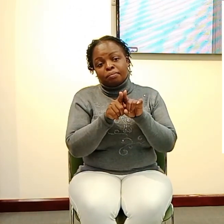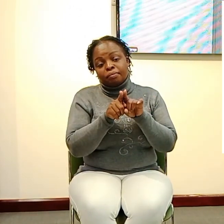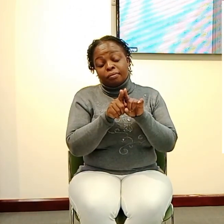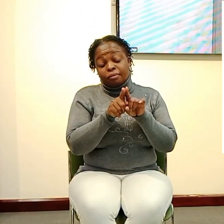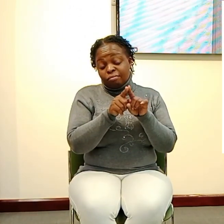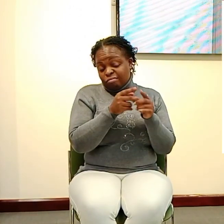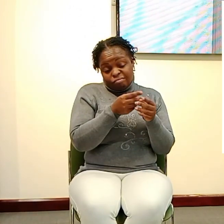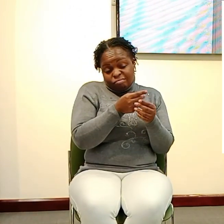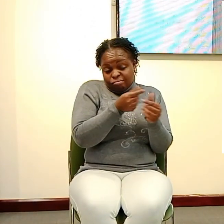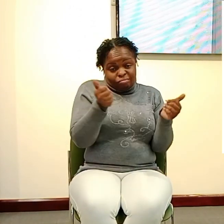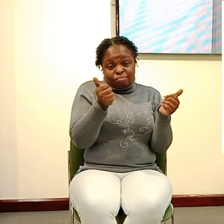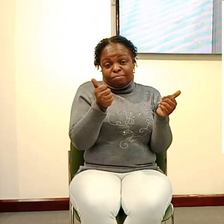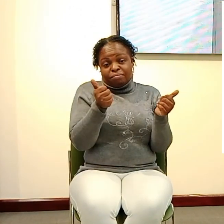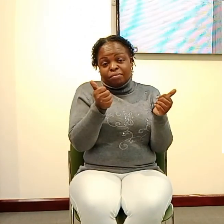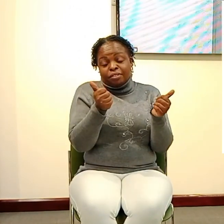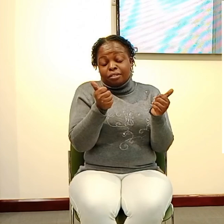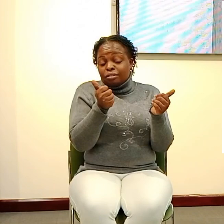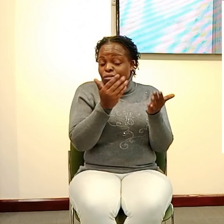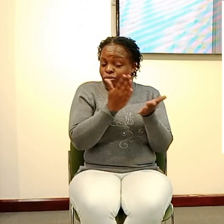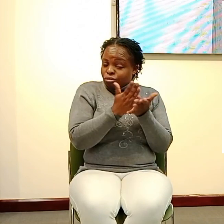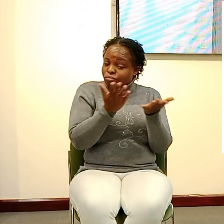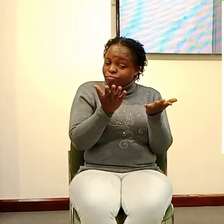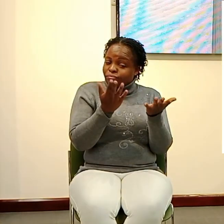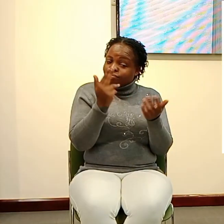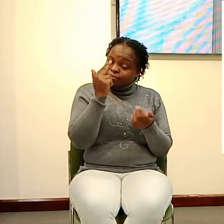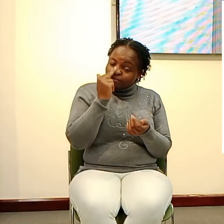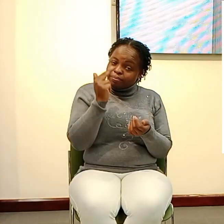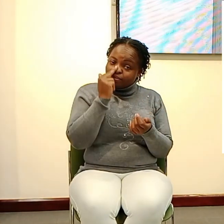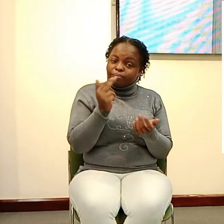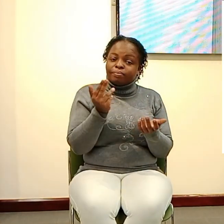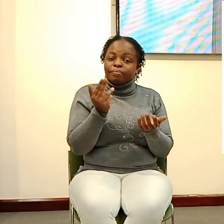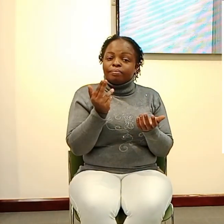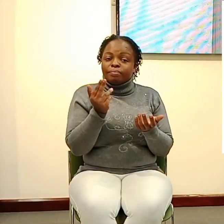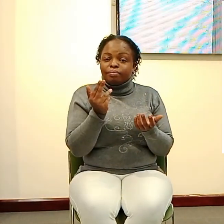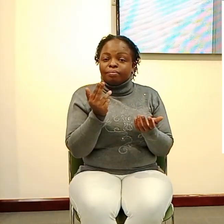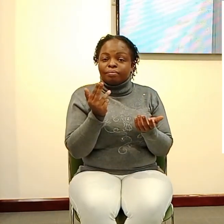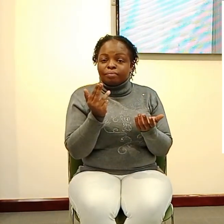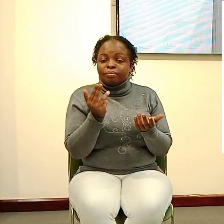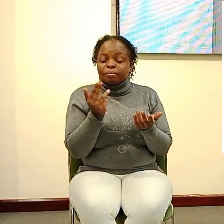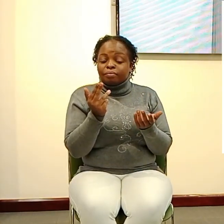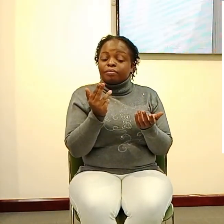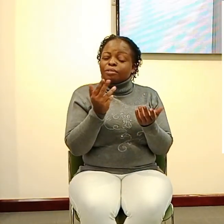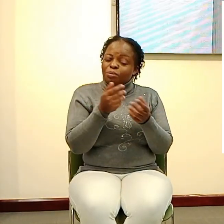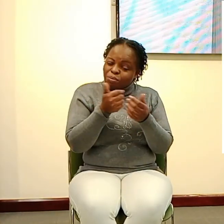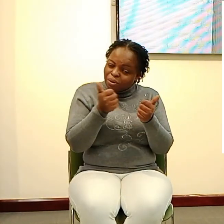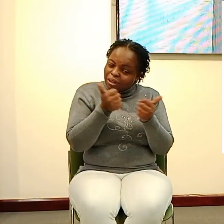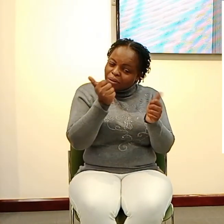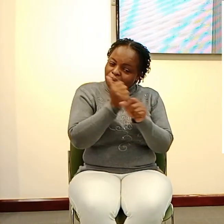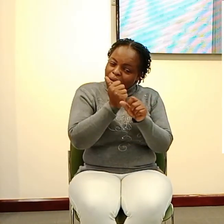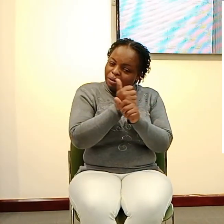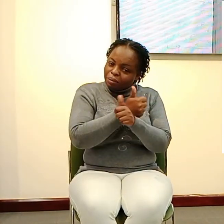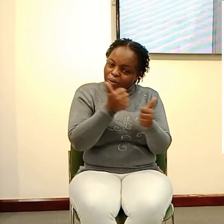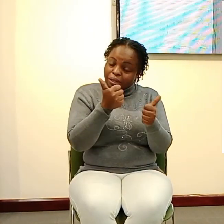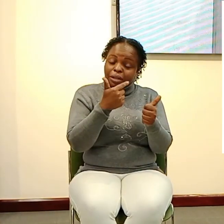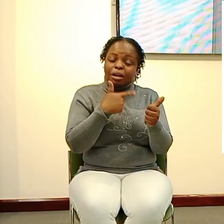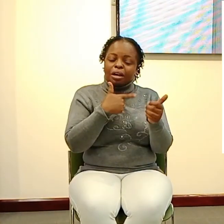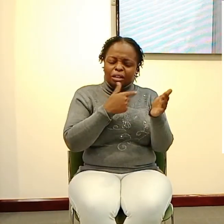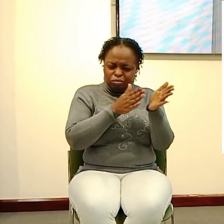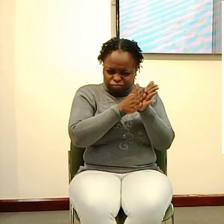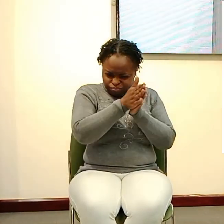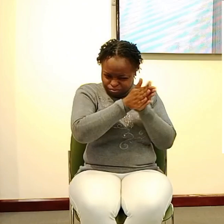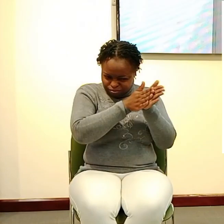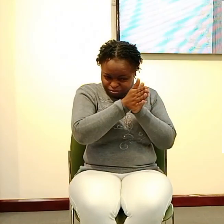We did it, you know, and it was fun, and it was effective, and we really had a